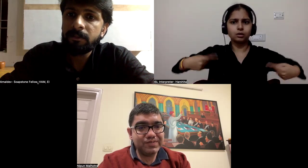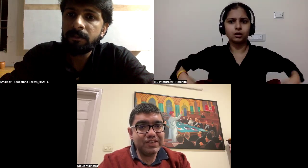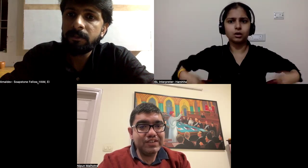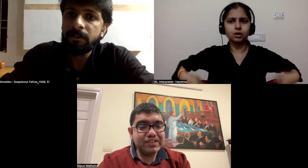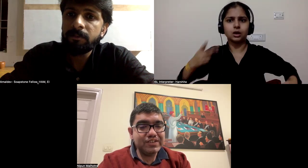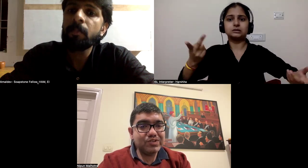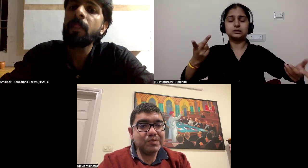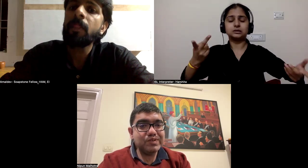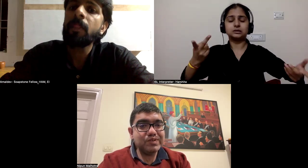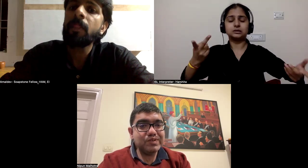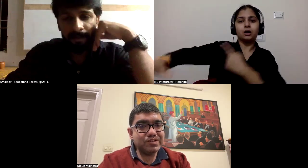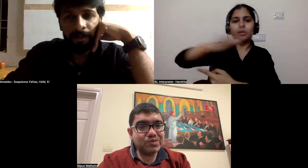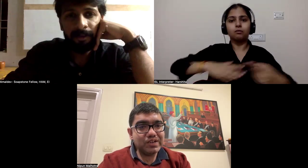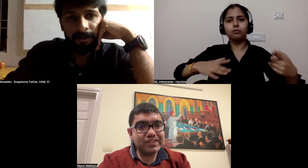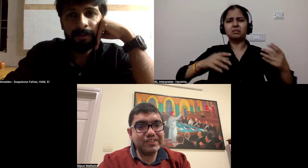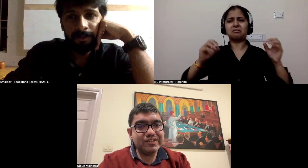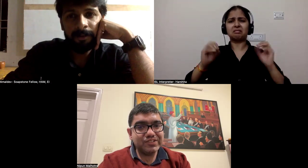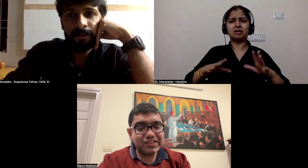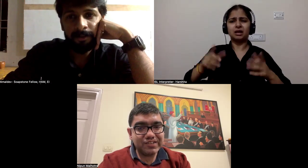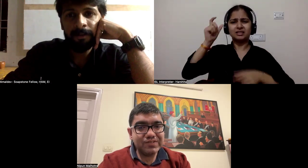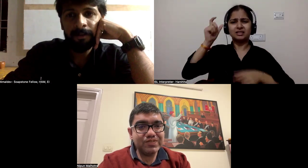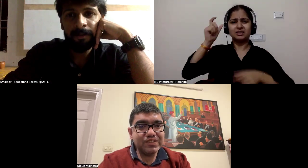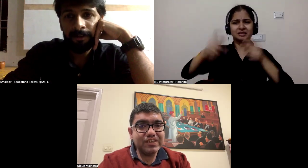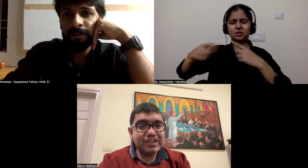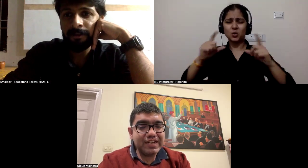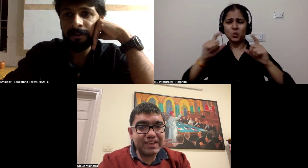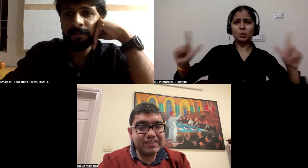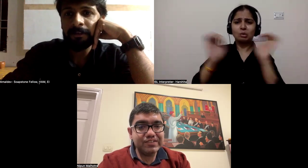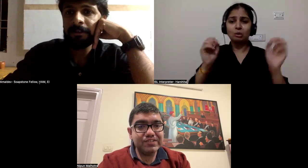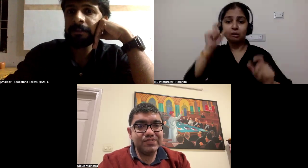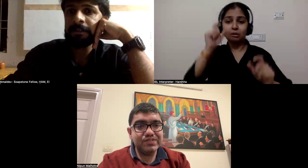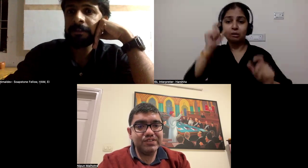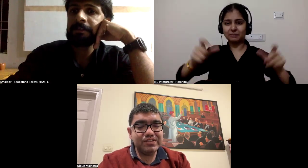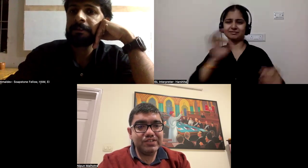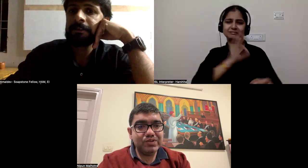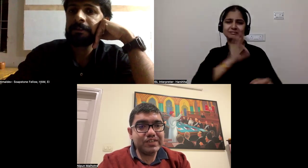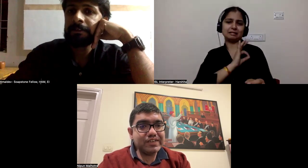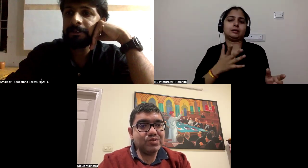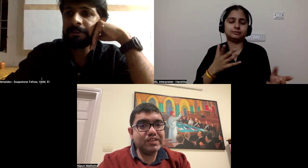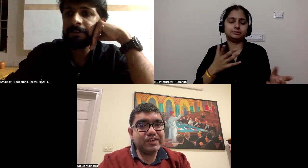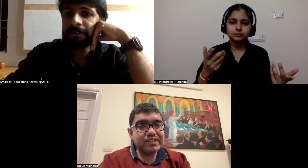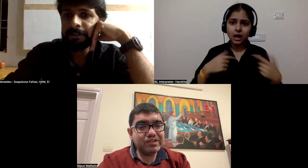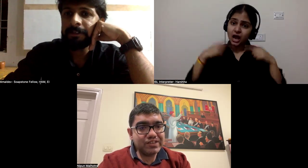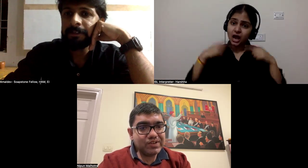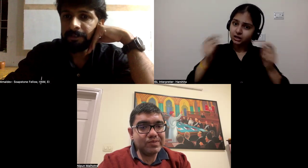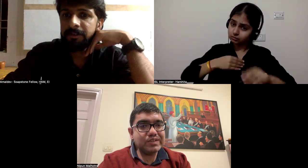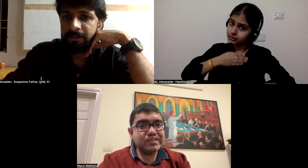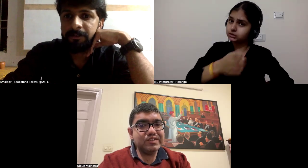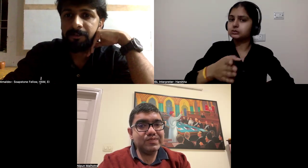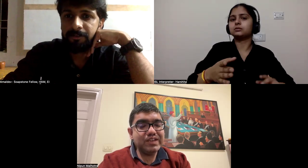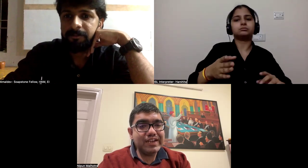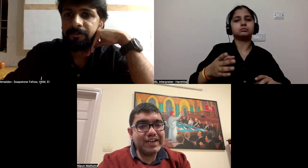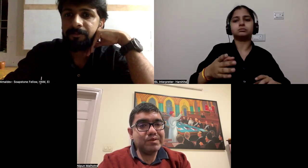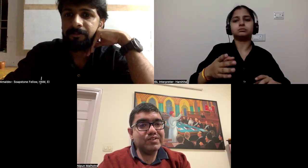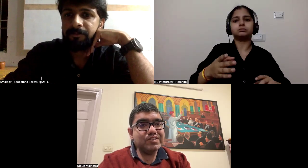and it will not be very cool and others won't like it, etc. And I tried going in and as well, but